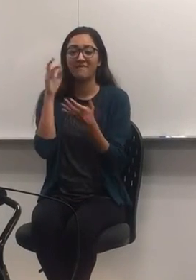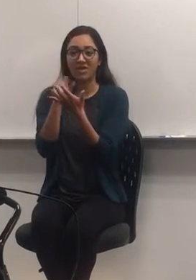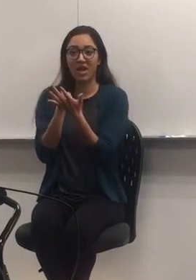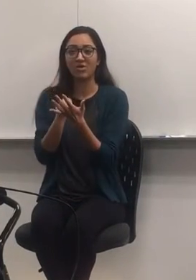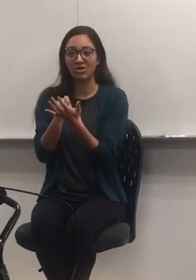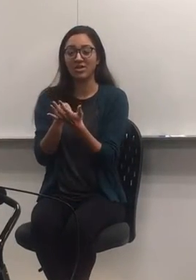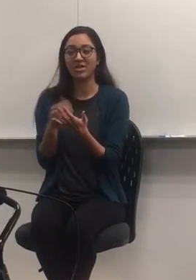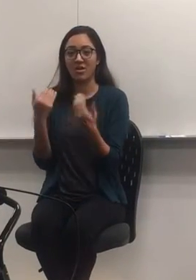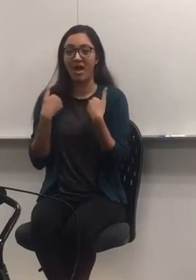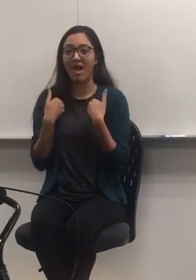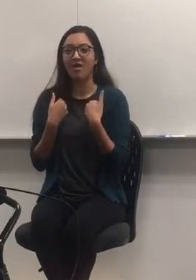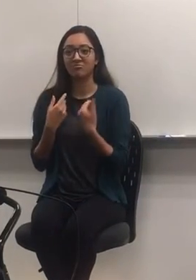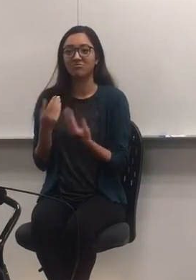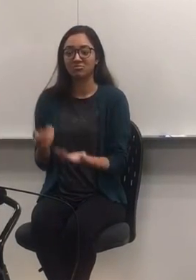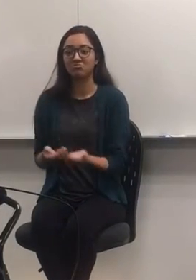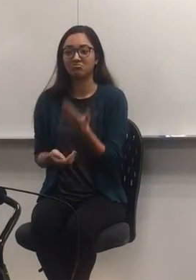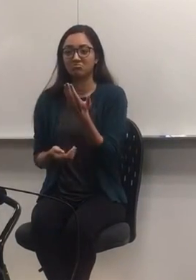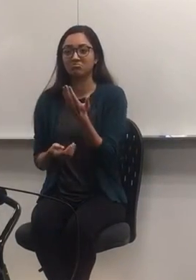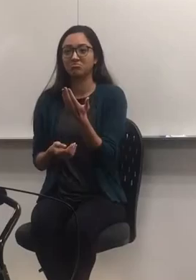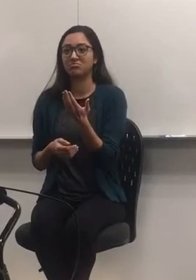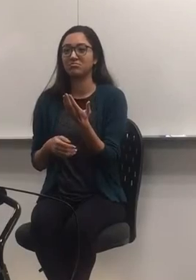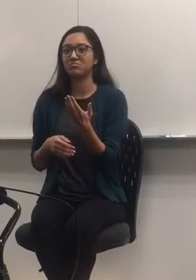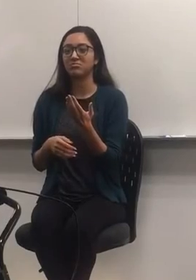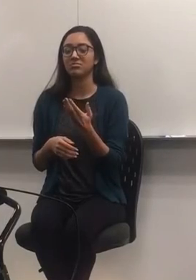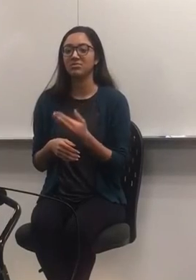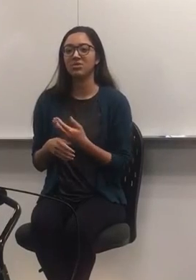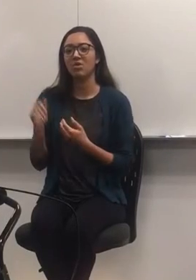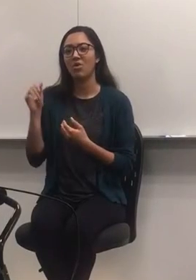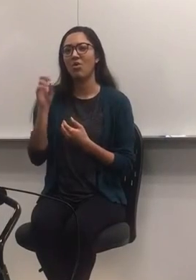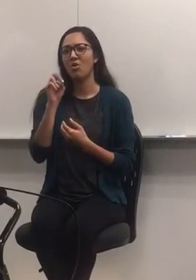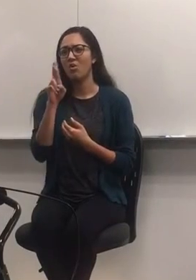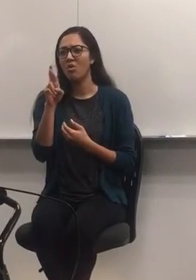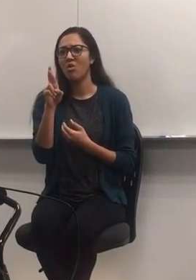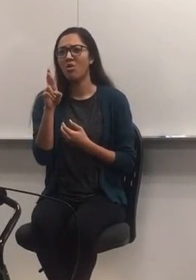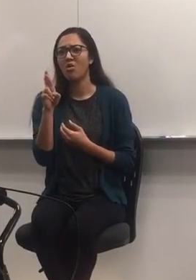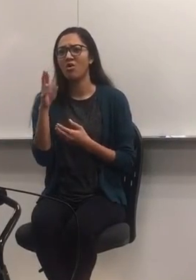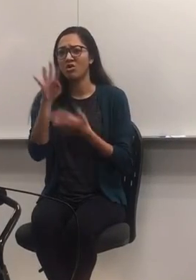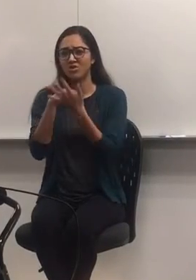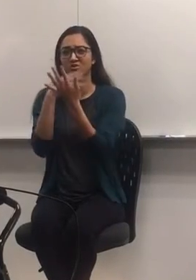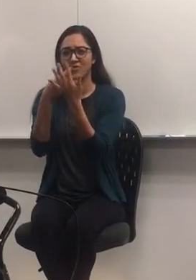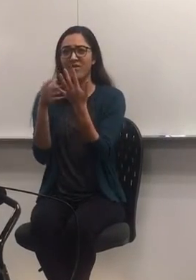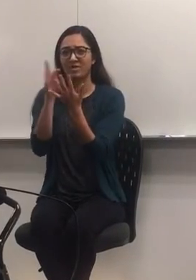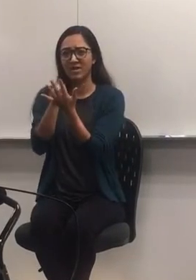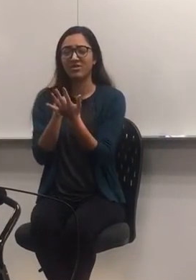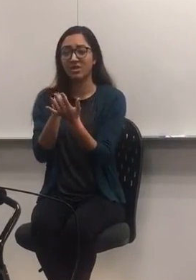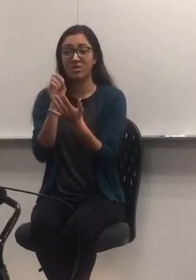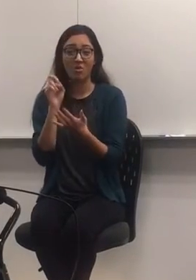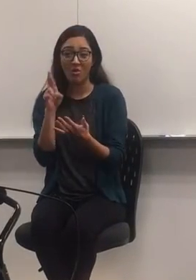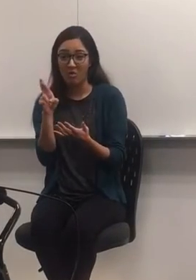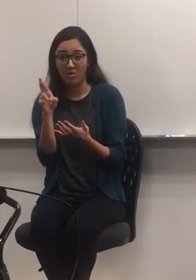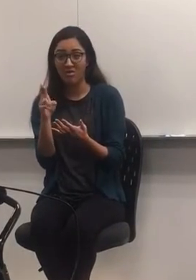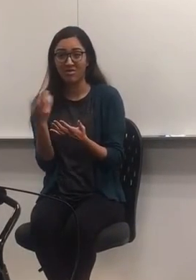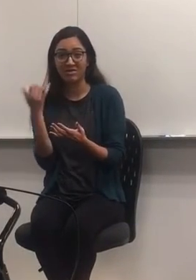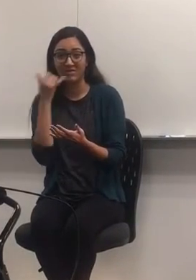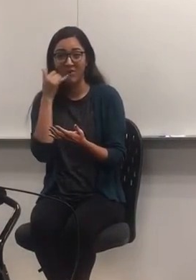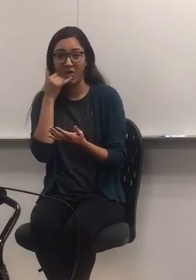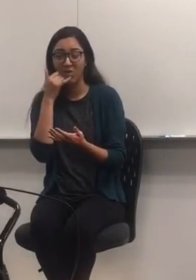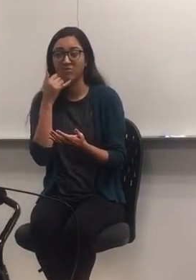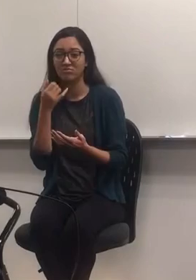out, or a graphing calculator would be preferred, but if you have a cell phone with a calculator on it, that's good enough, all